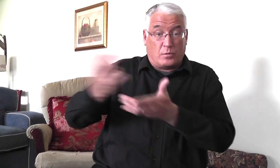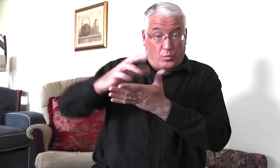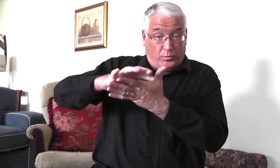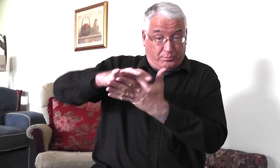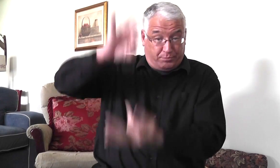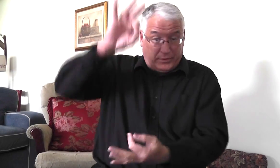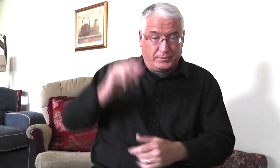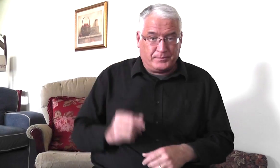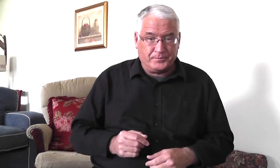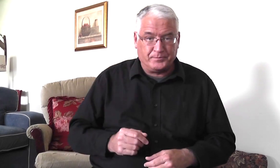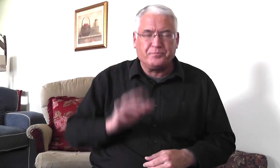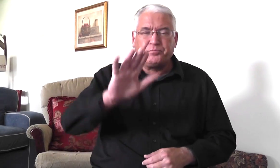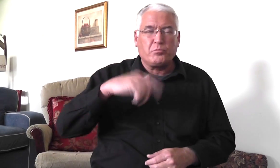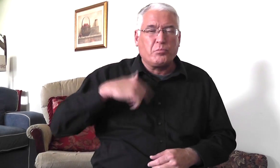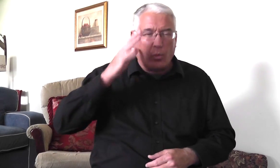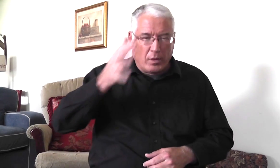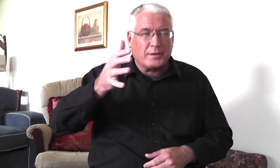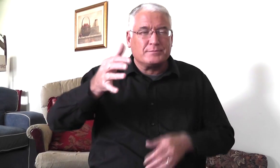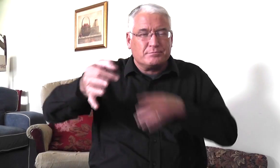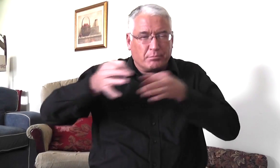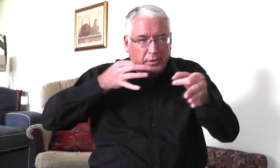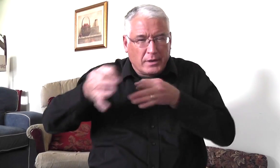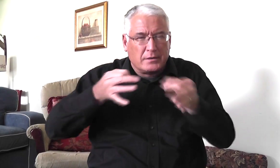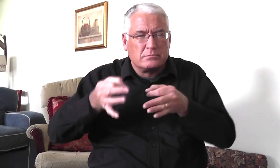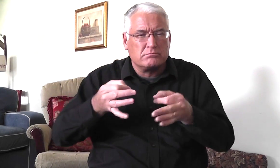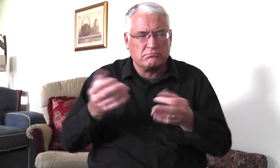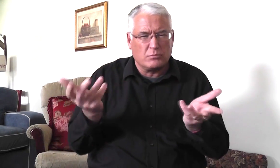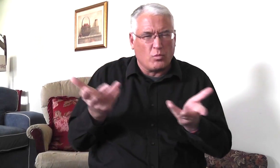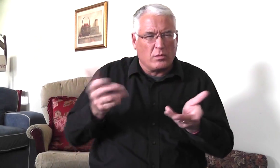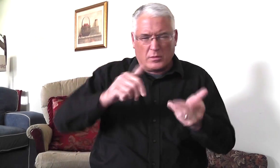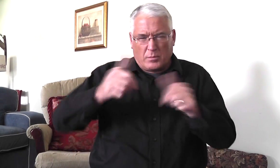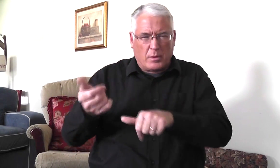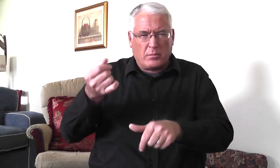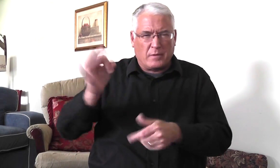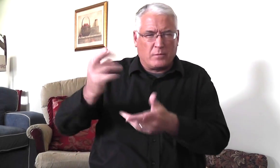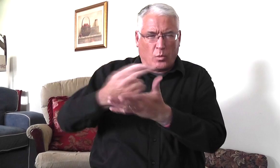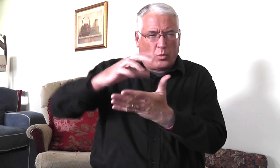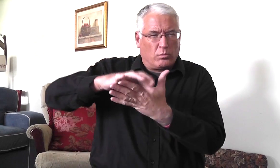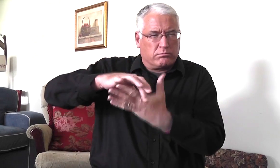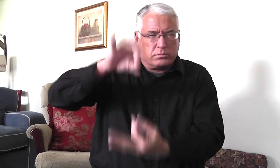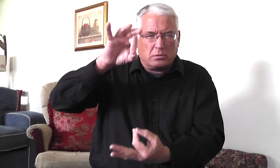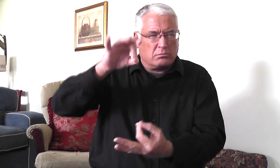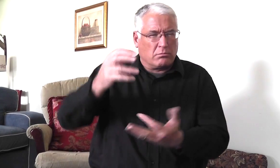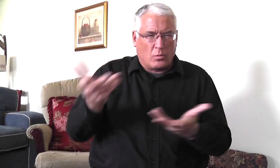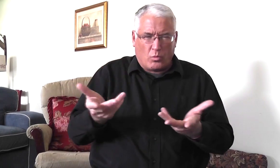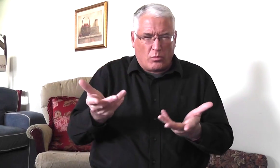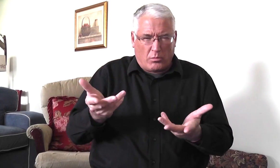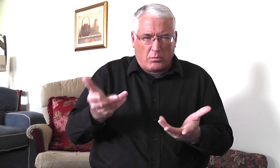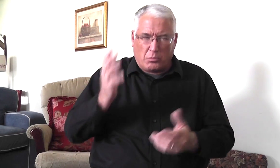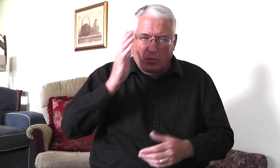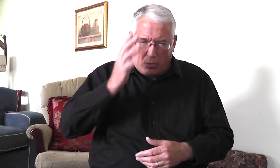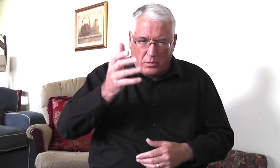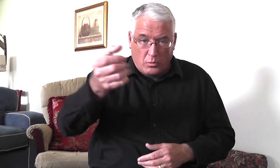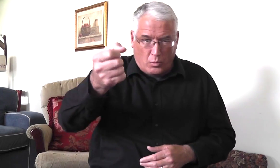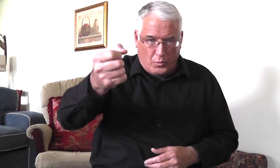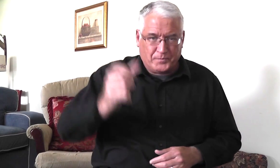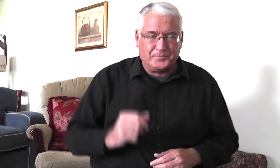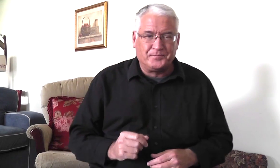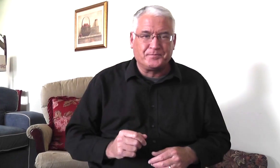it is a baptism of the Holy Spirit. I'm going to explain more about this later though, what this means, this baptism